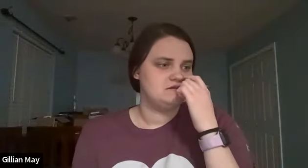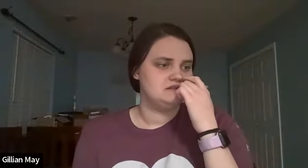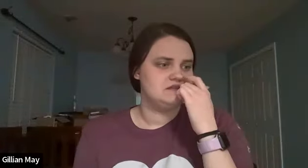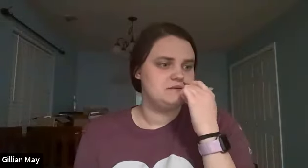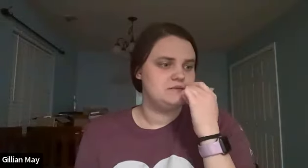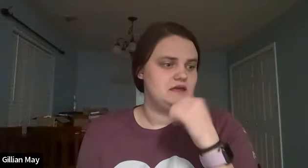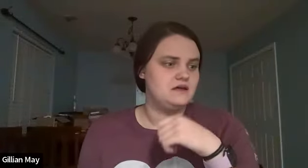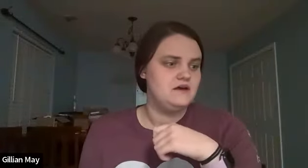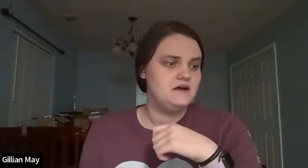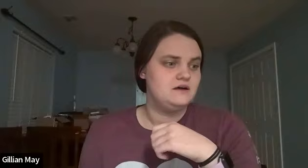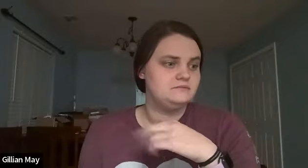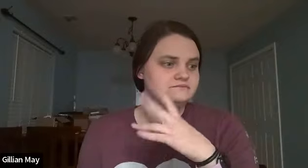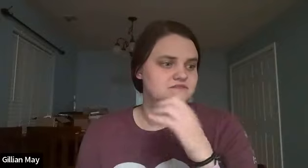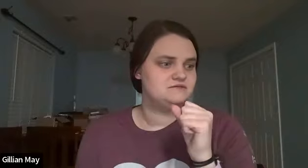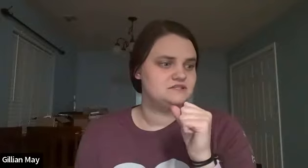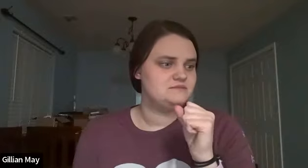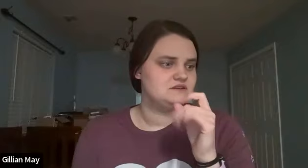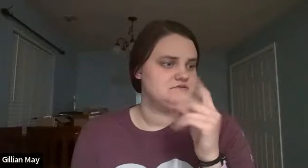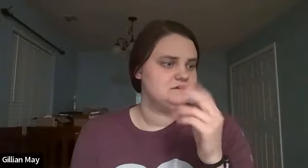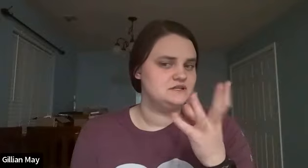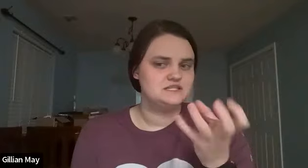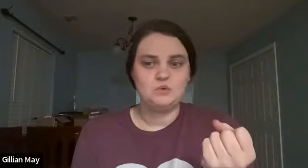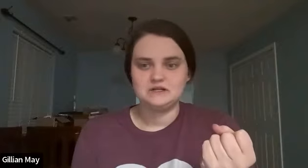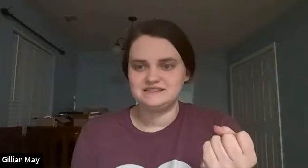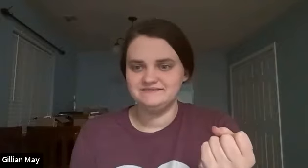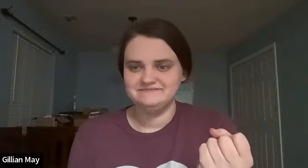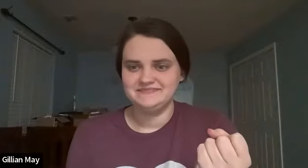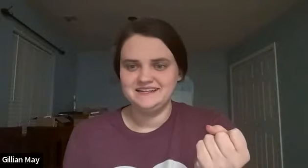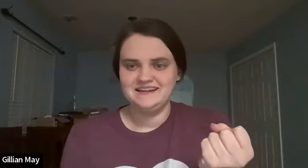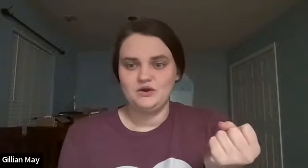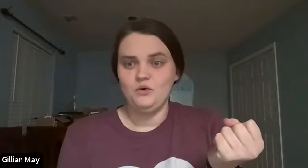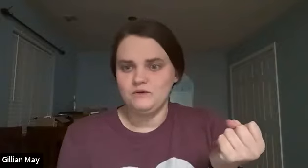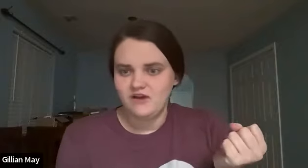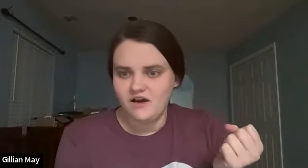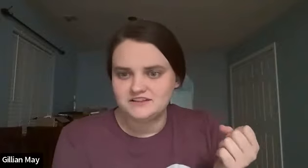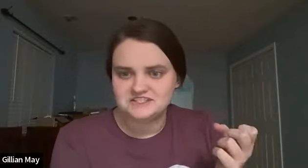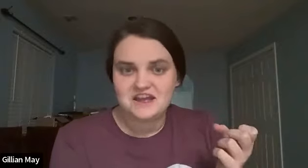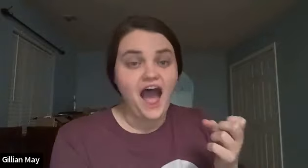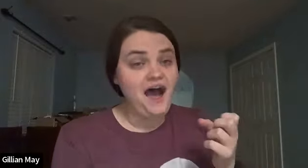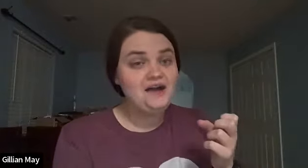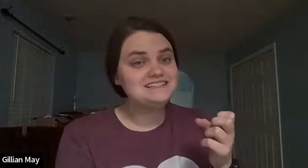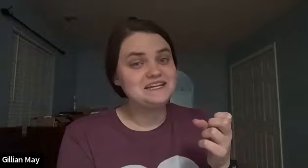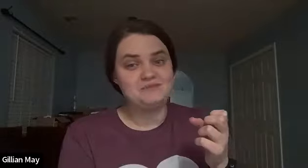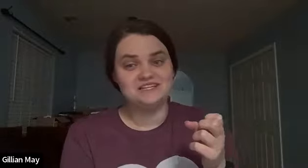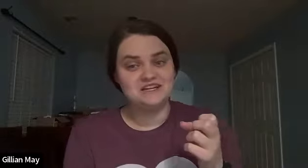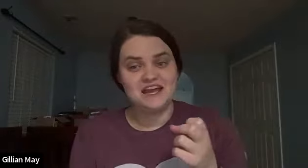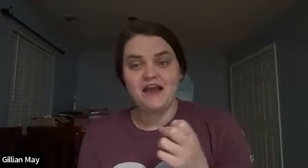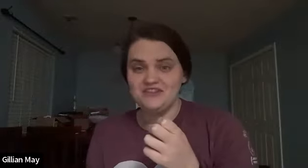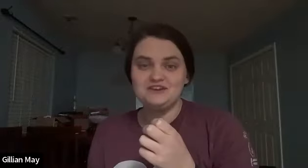into the different types of sports. Oh, ecologist. Honestly, I'm gonna tell you now, I think you're